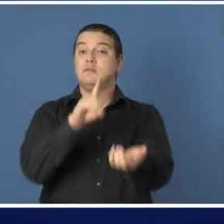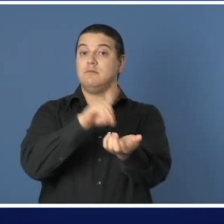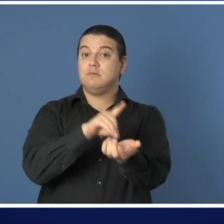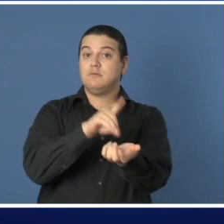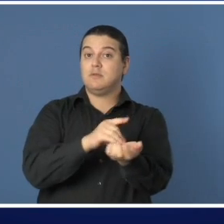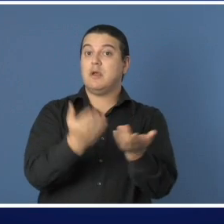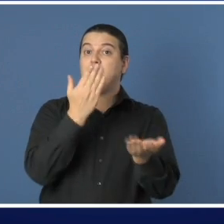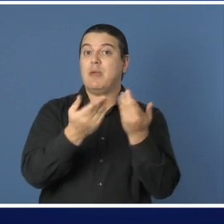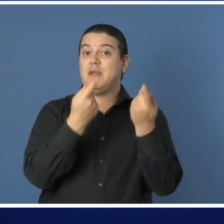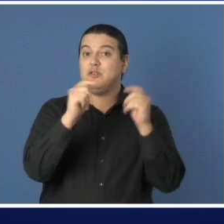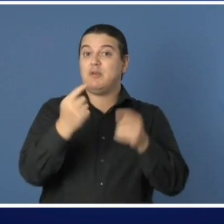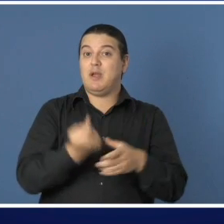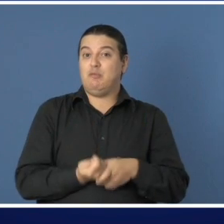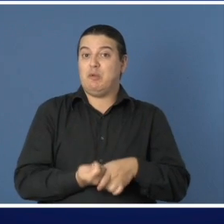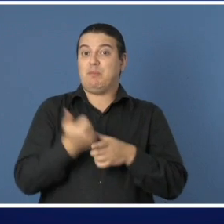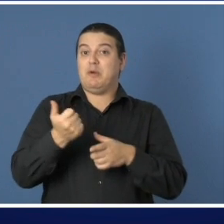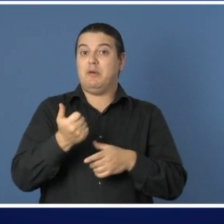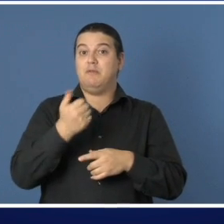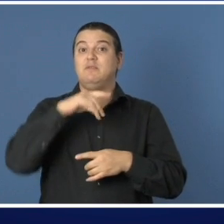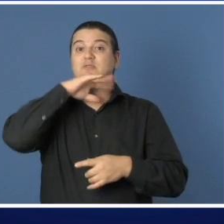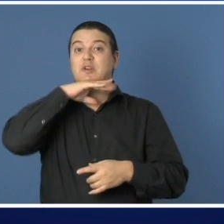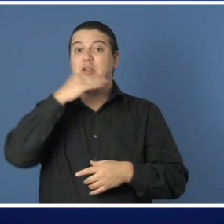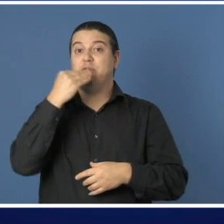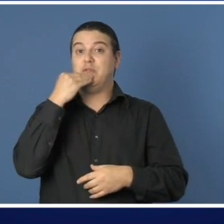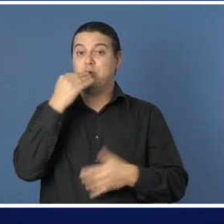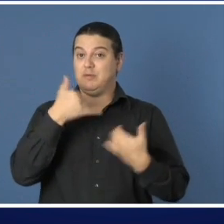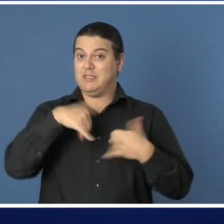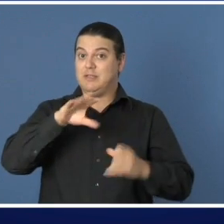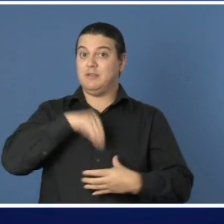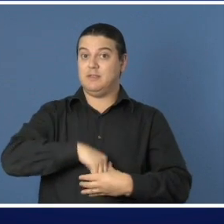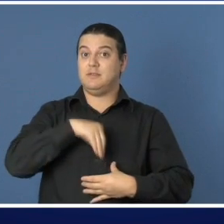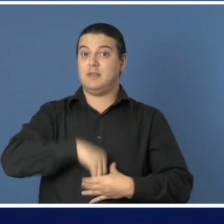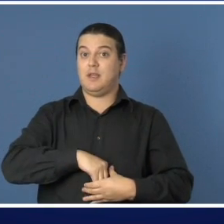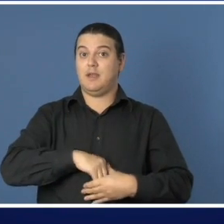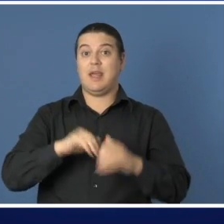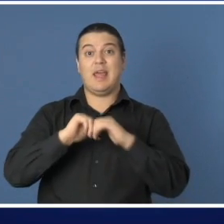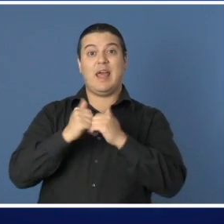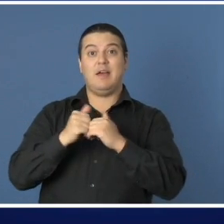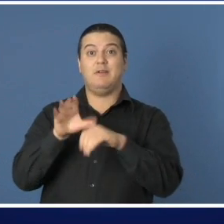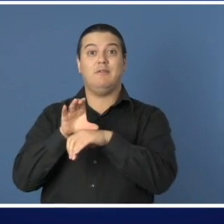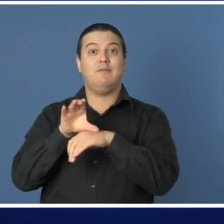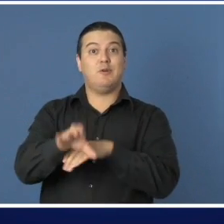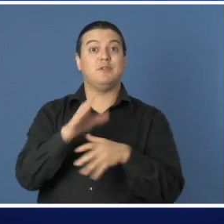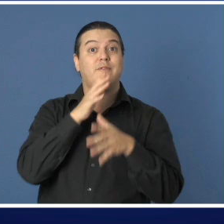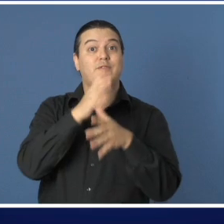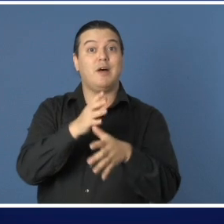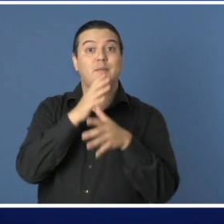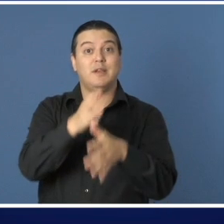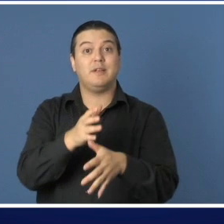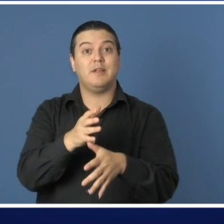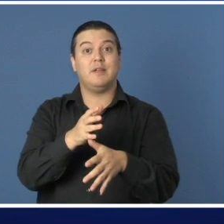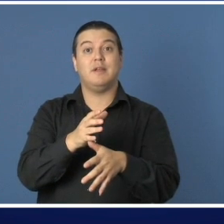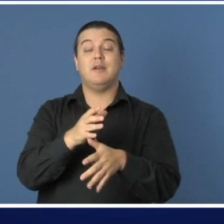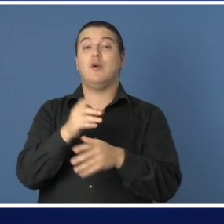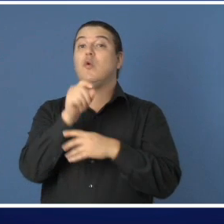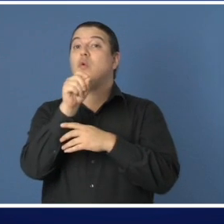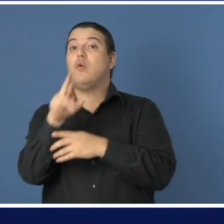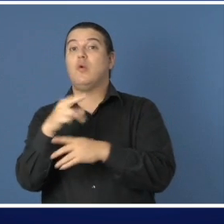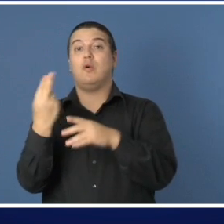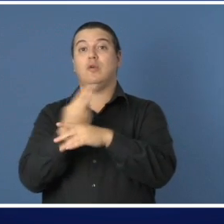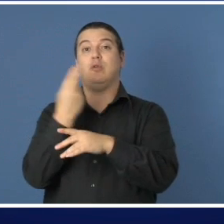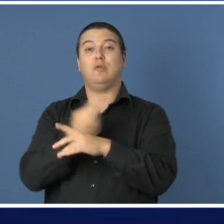Physicians may try to remove contaminated food still in the gut by inducing vomiting